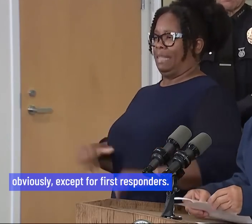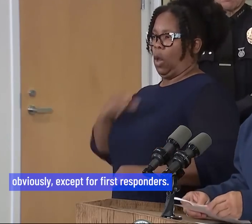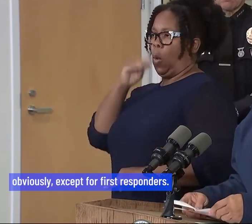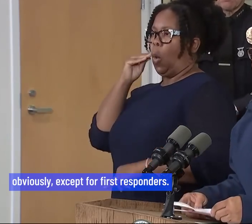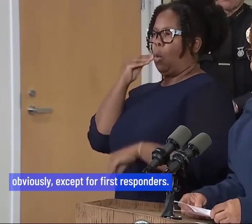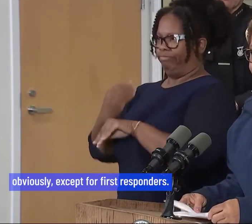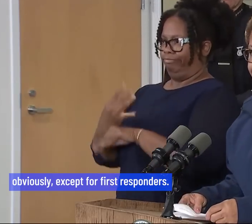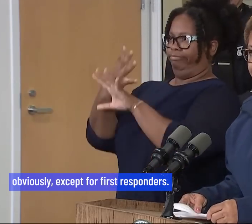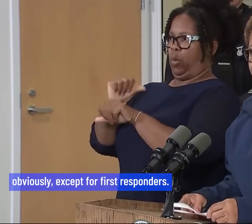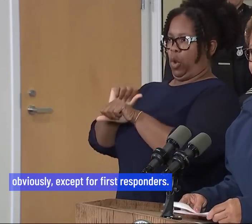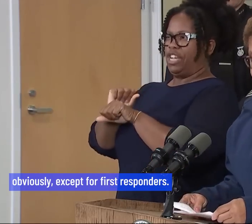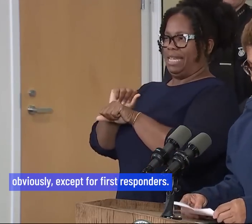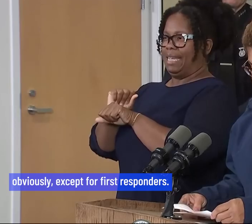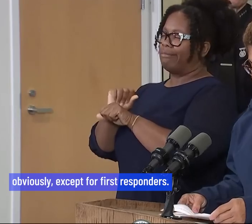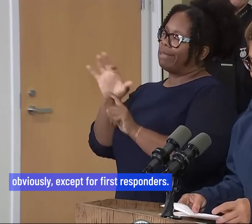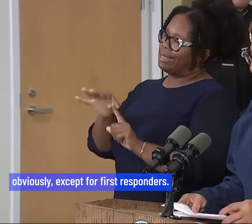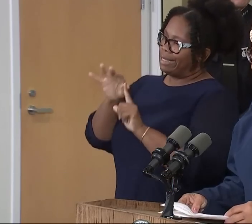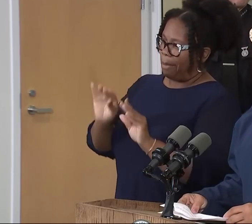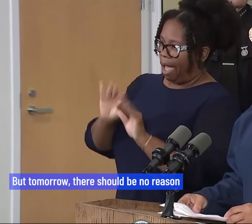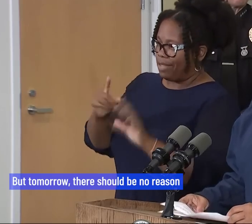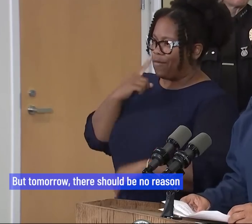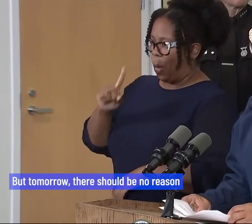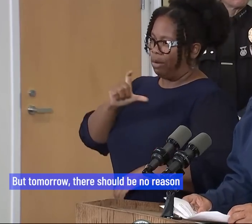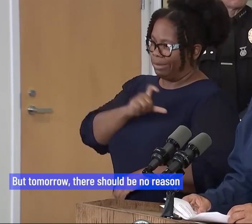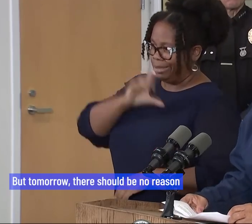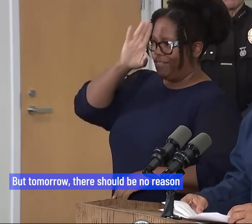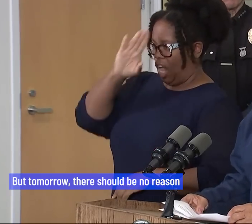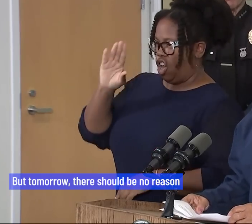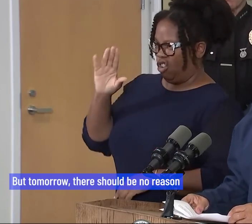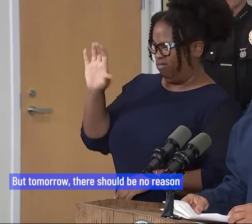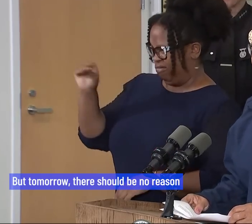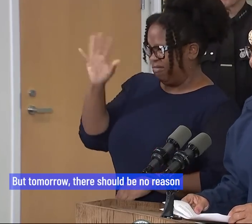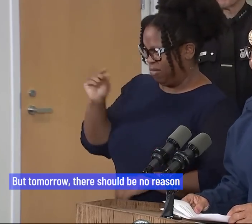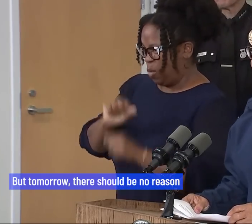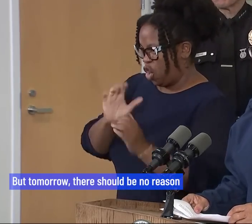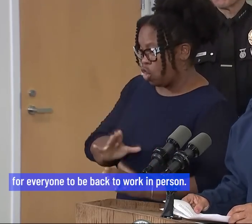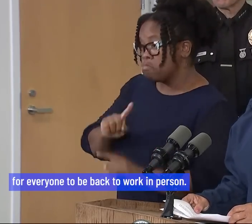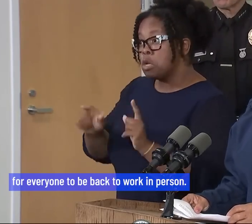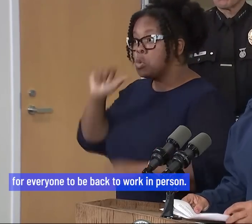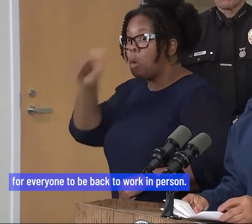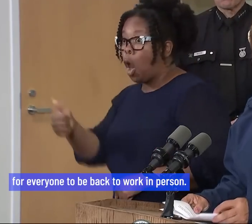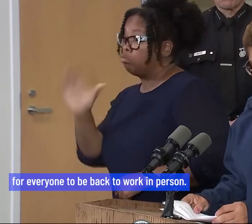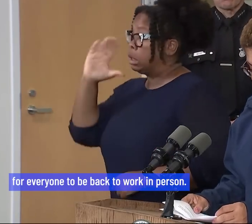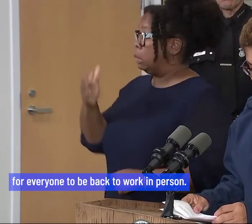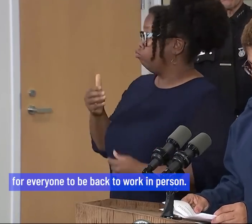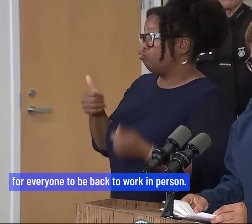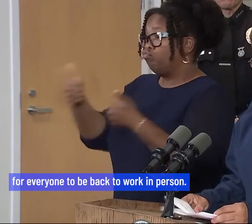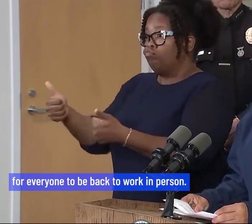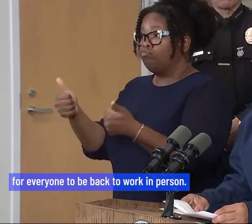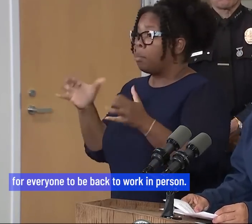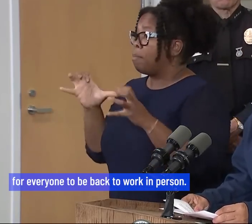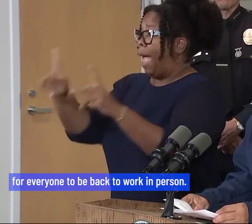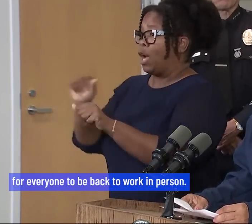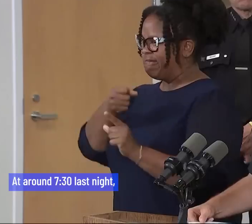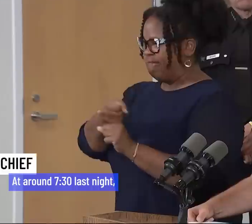obviously, except for first responders, but tomorrow there should be no reason for everyone to be back to work